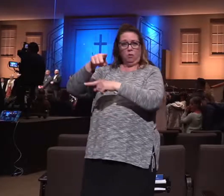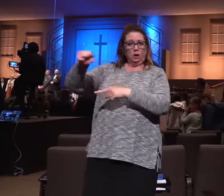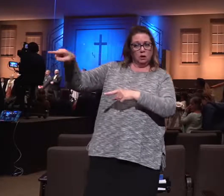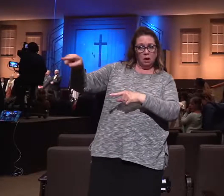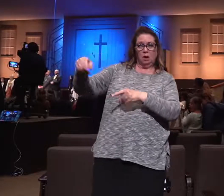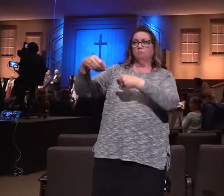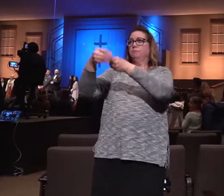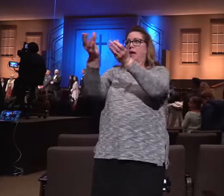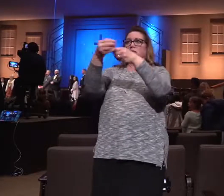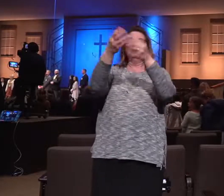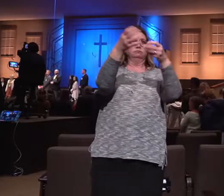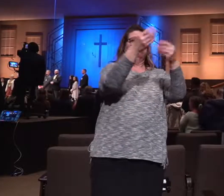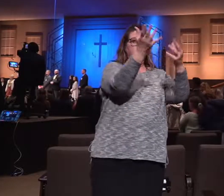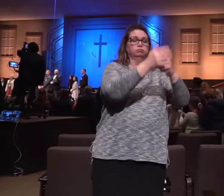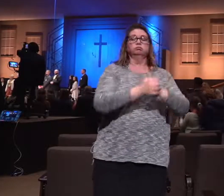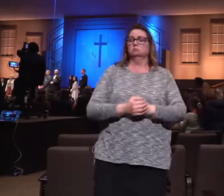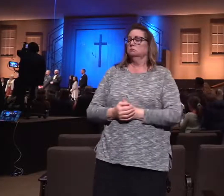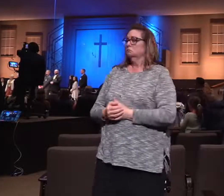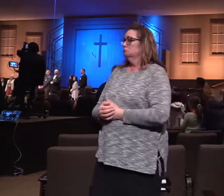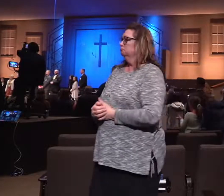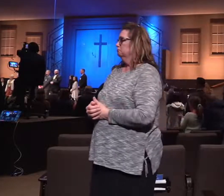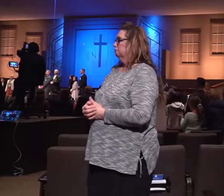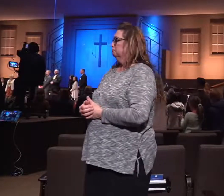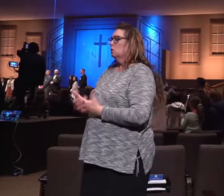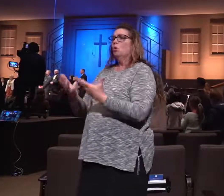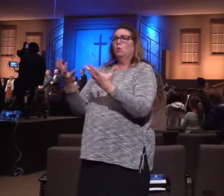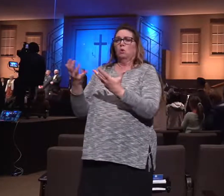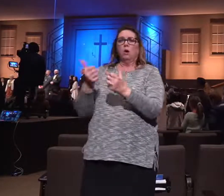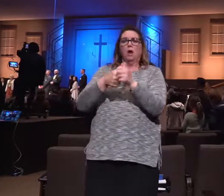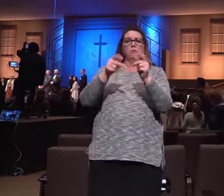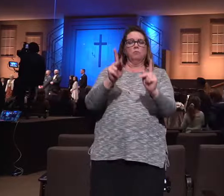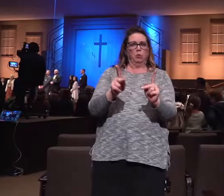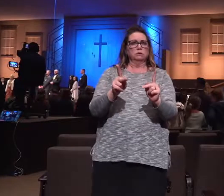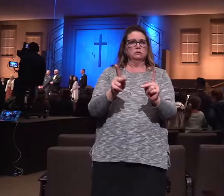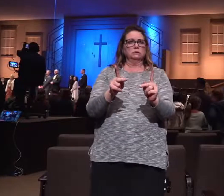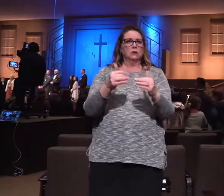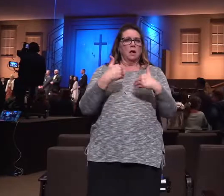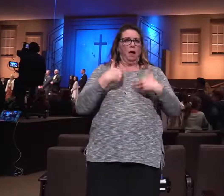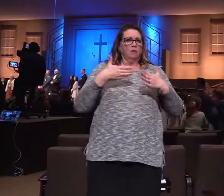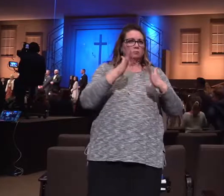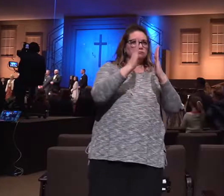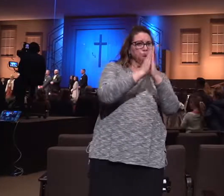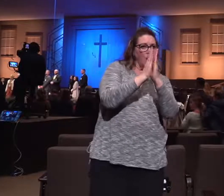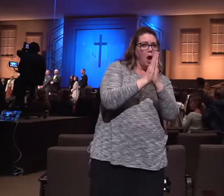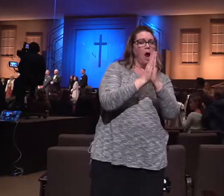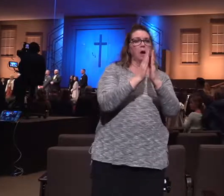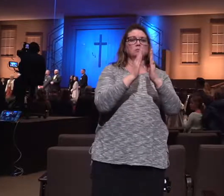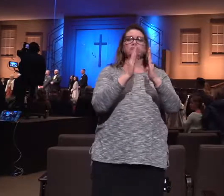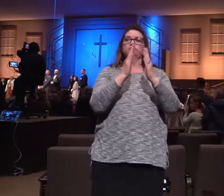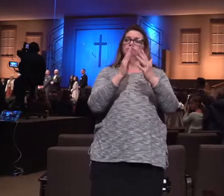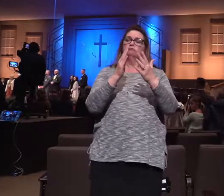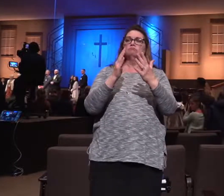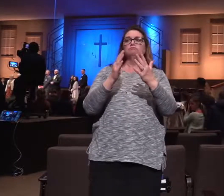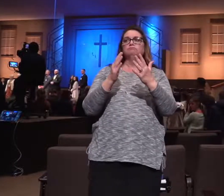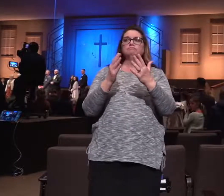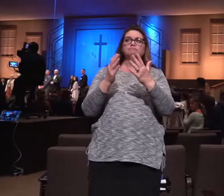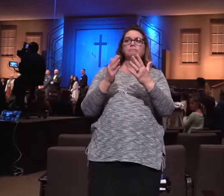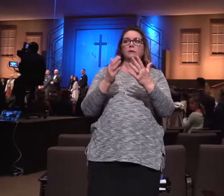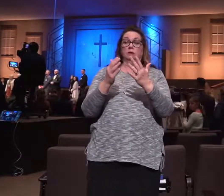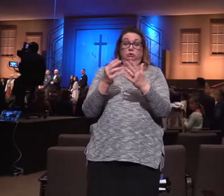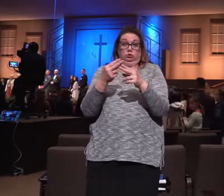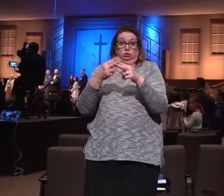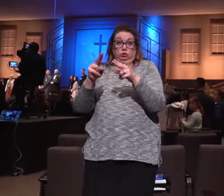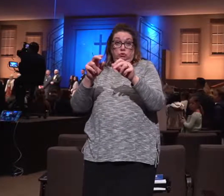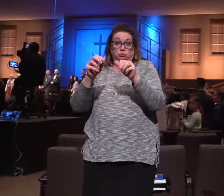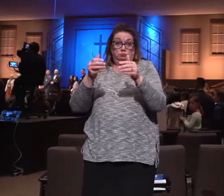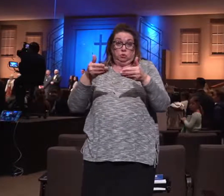and pass those around as well. And we want to take a moment to pray. Once you get this into your hand, then we'll be seated, fill them out. And